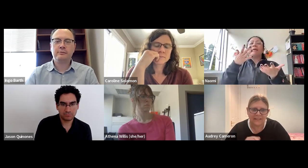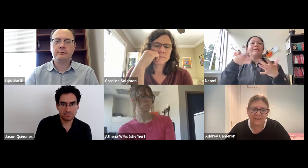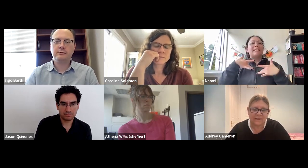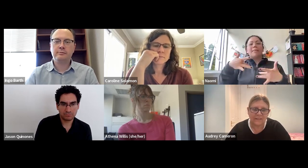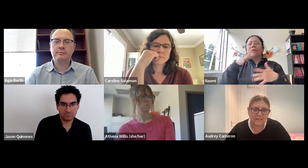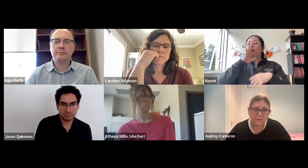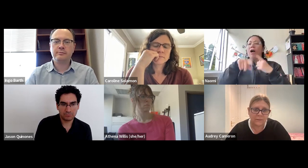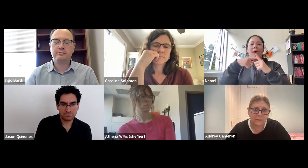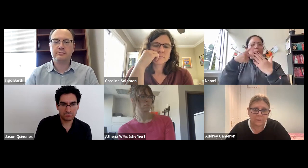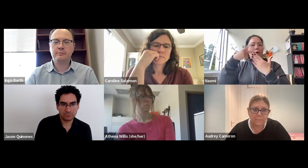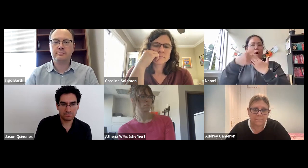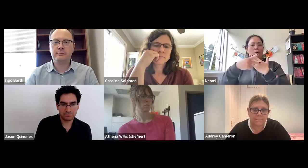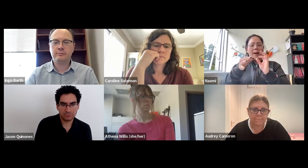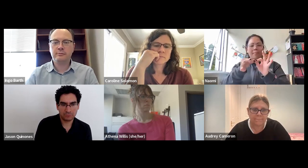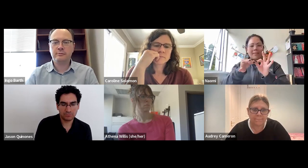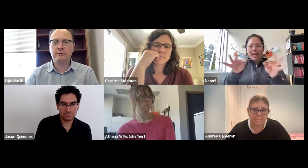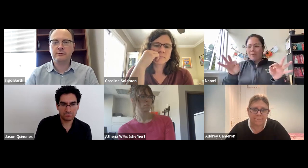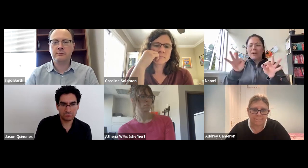to catch up in terms of how we can represent them linguistically.